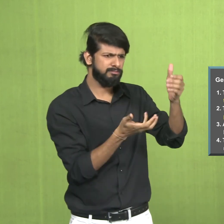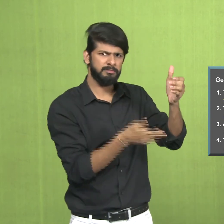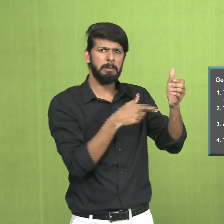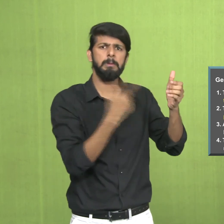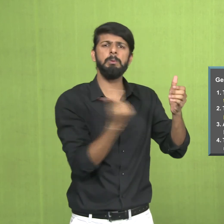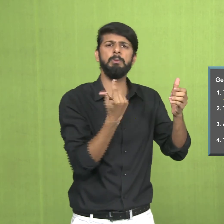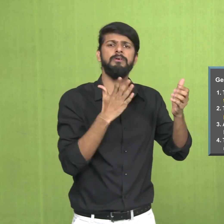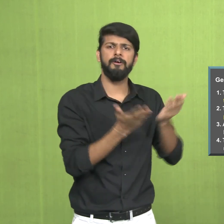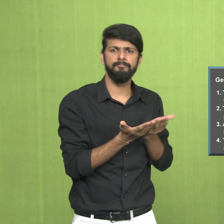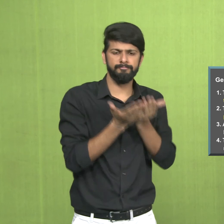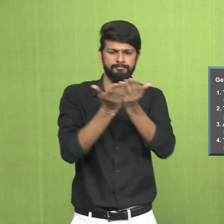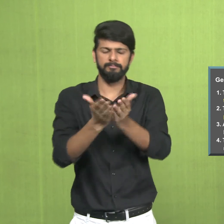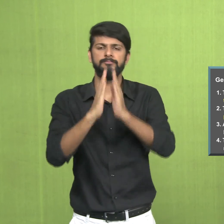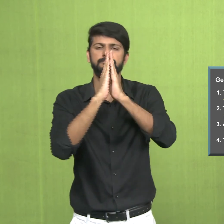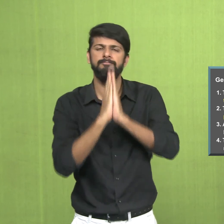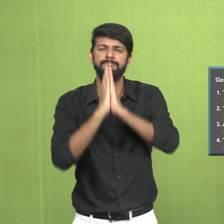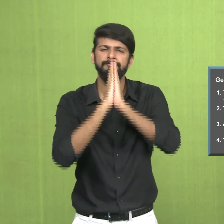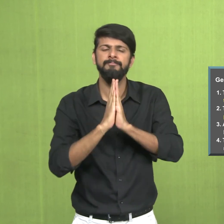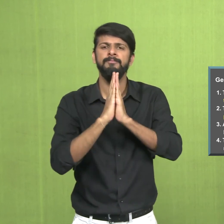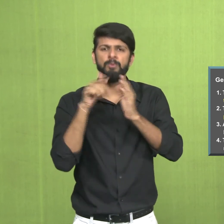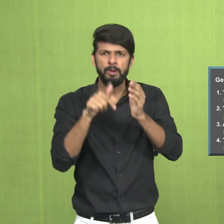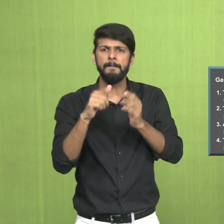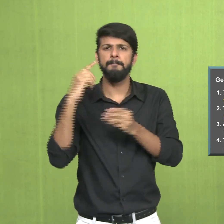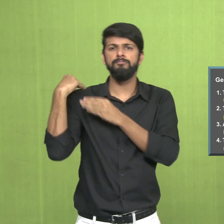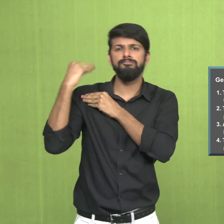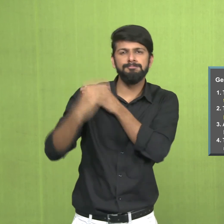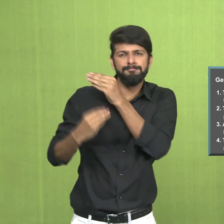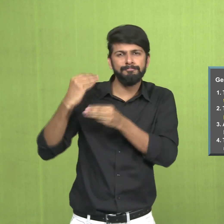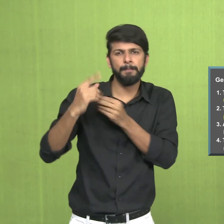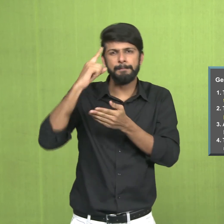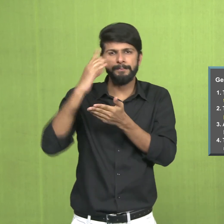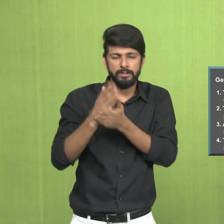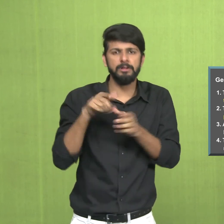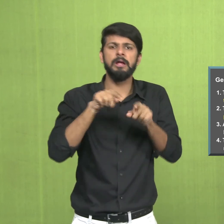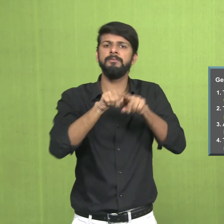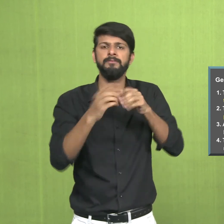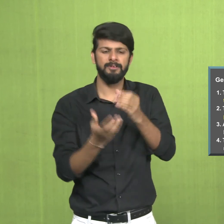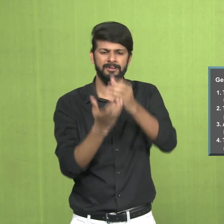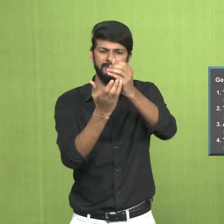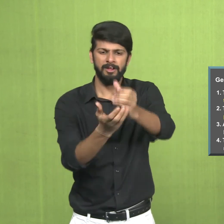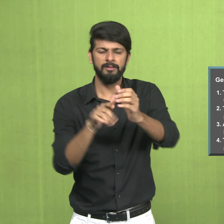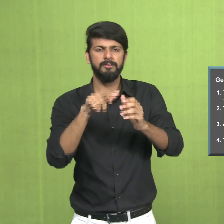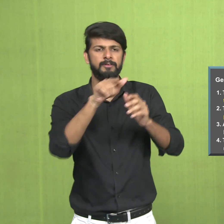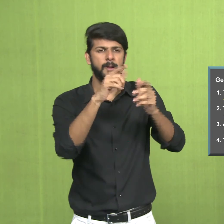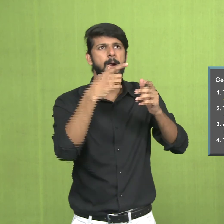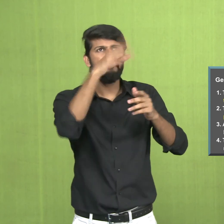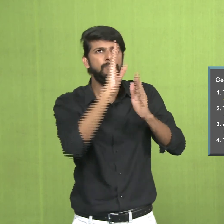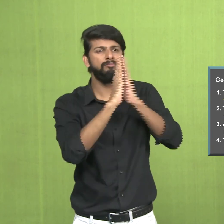And these figurines and sculptures were used as votive figures in